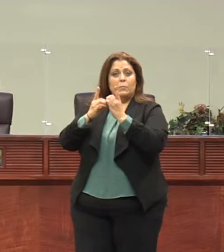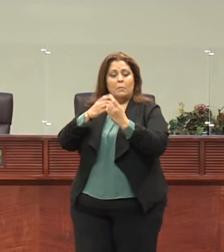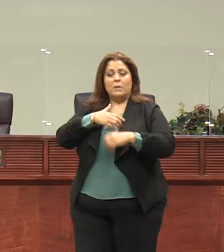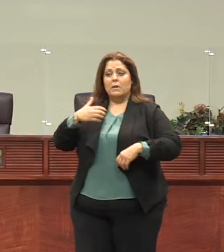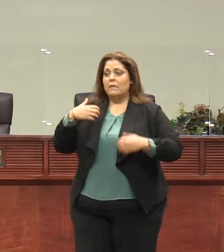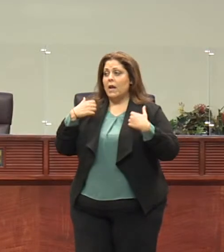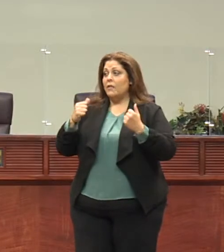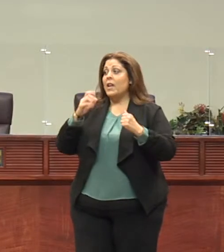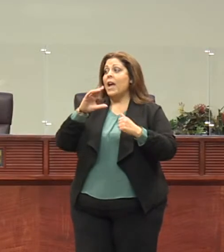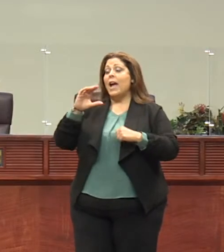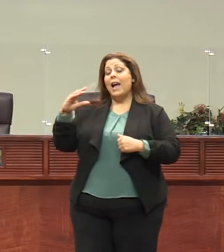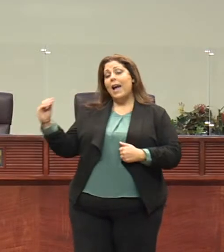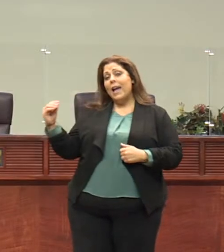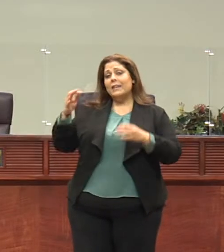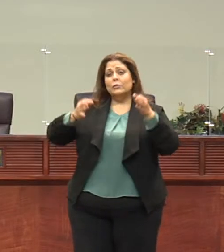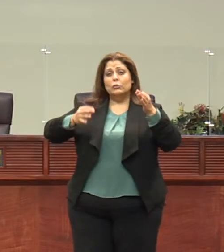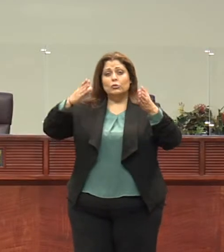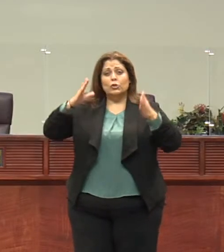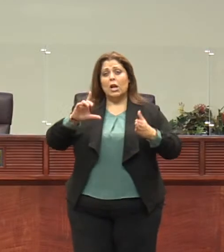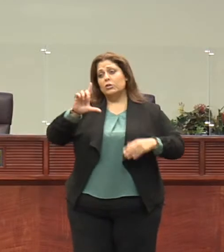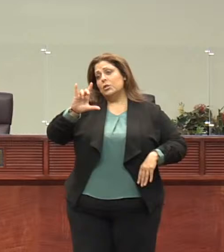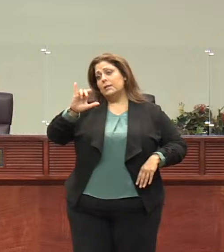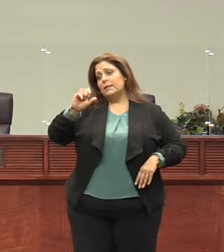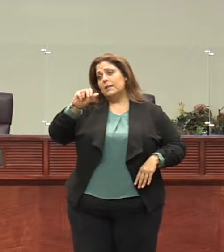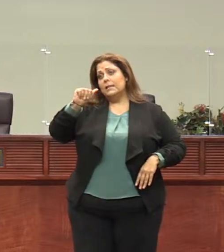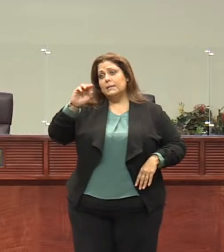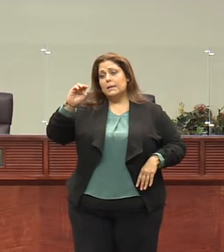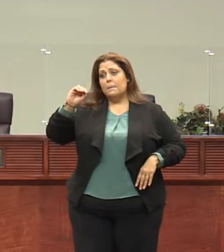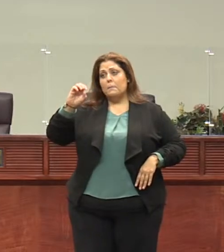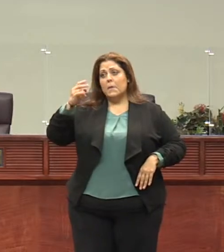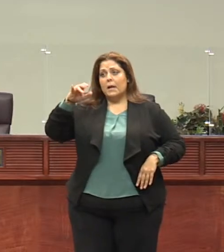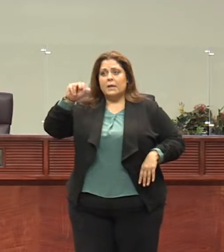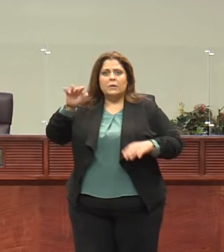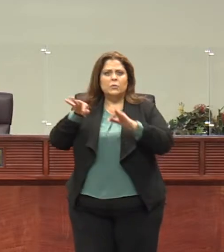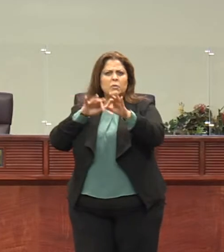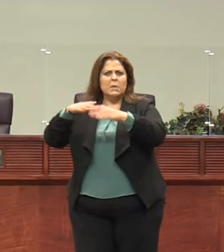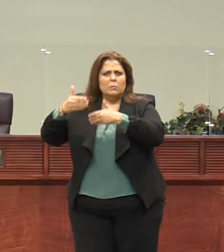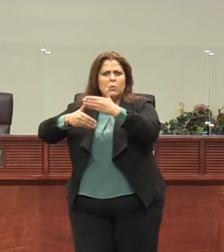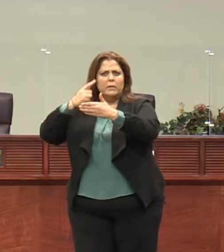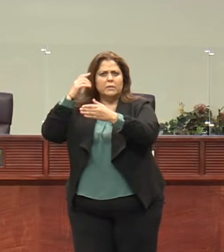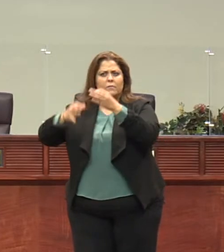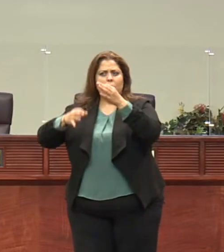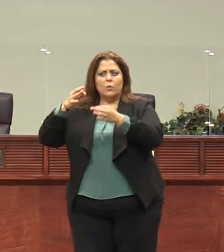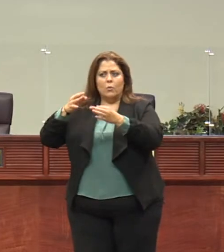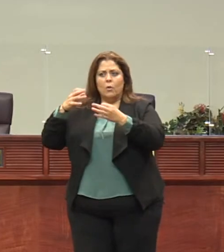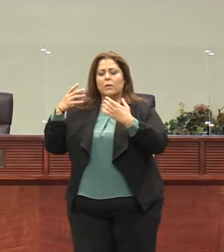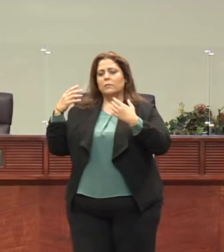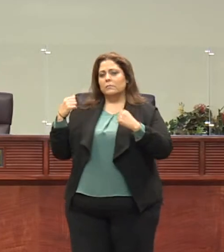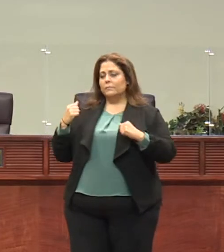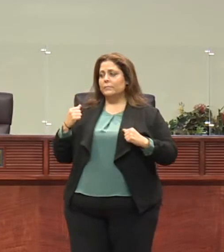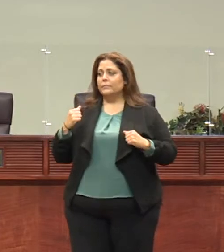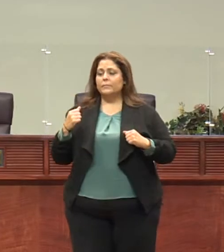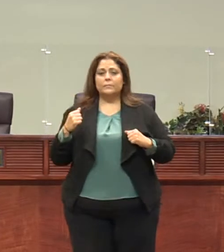Lisa Munyon is here to discuss the court process here during the pandemic. Welcome, Chief. We'll begin with Mayor Demings. Mayor?